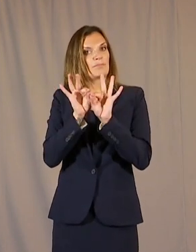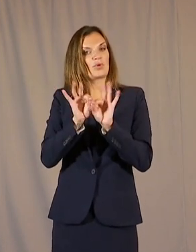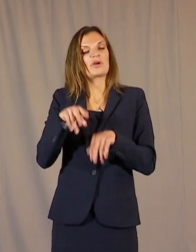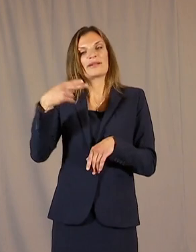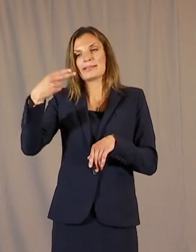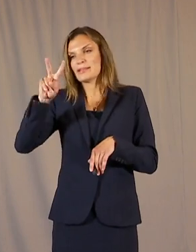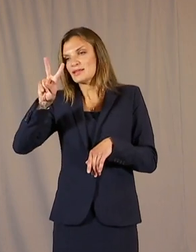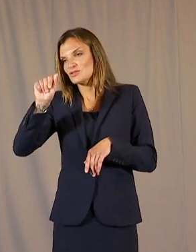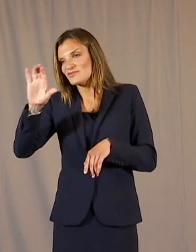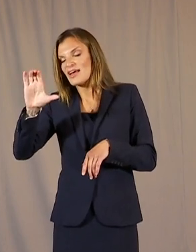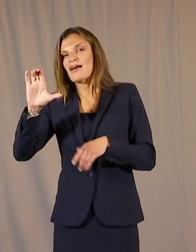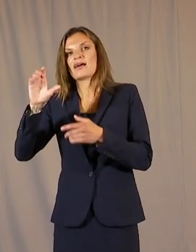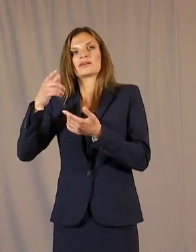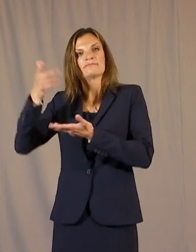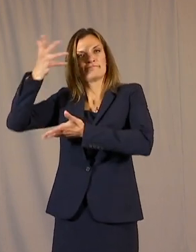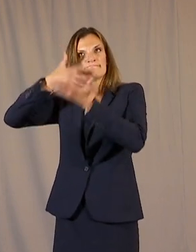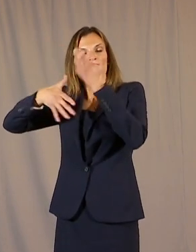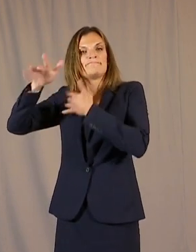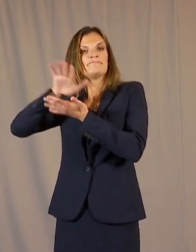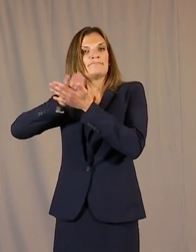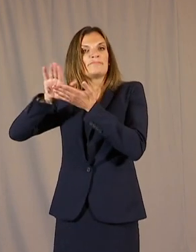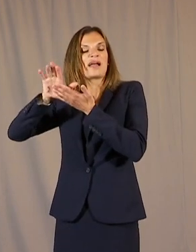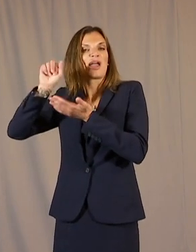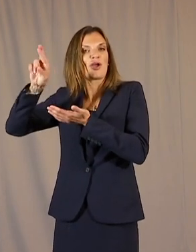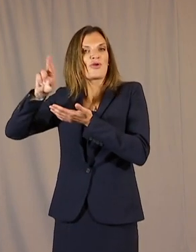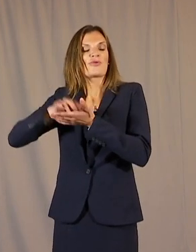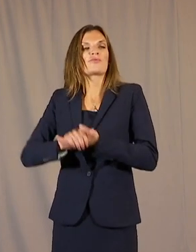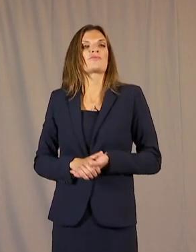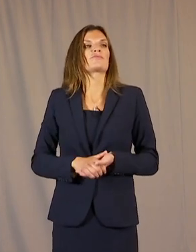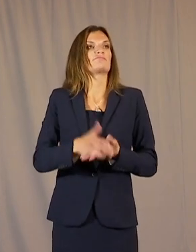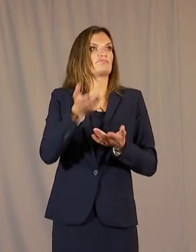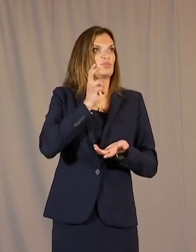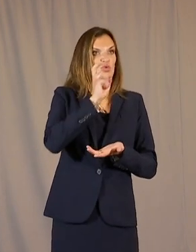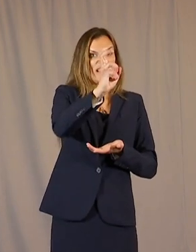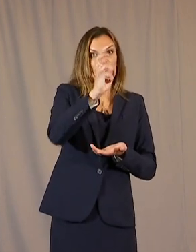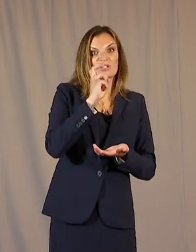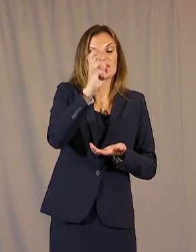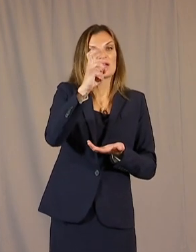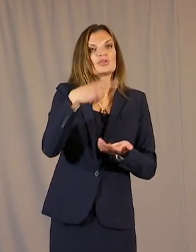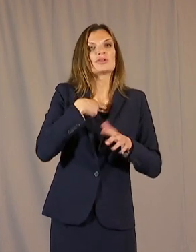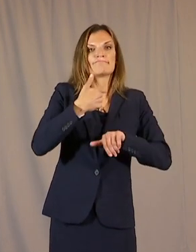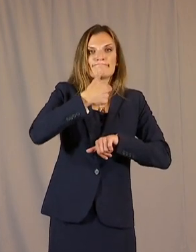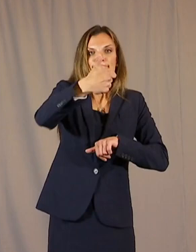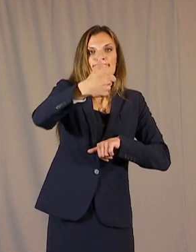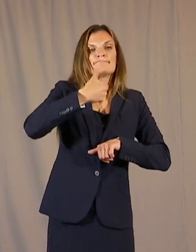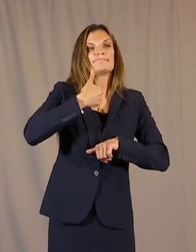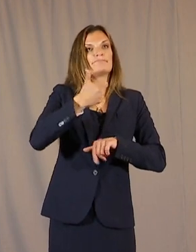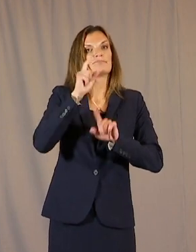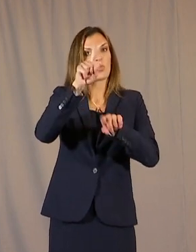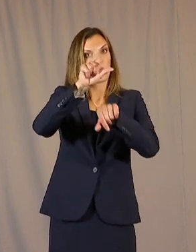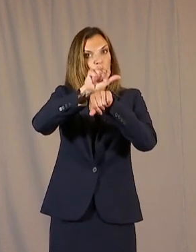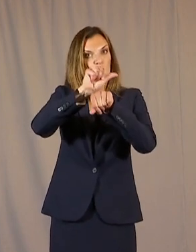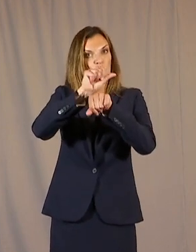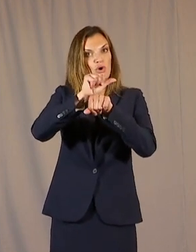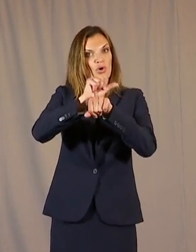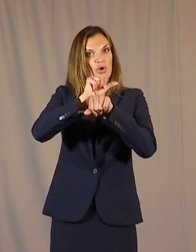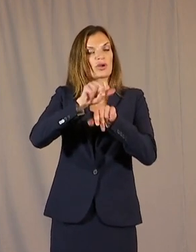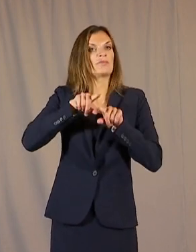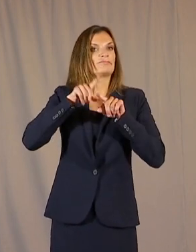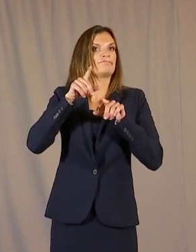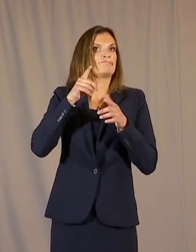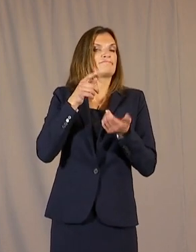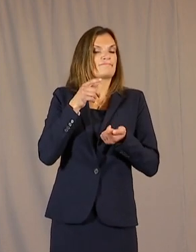HVAC and airflow. Having transportation that can get them to reliable work.